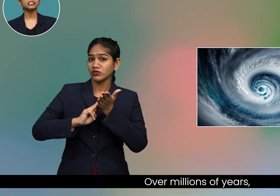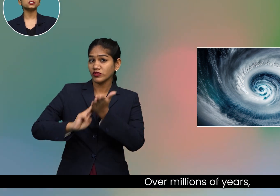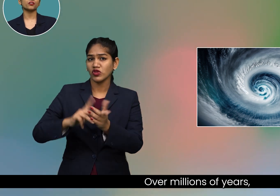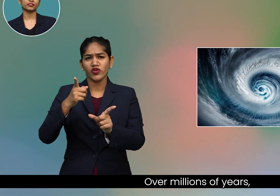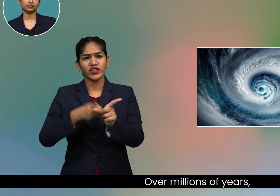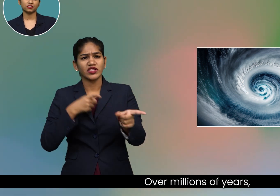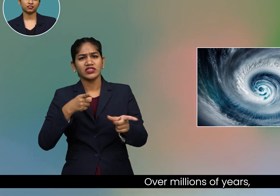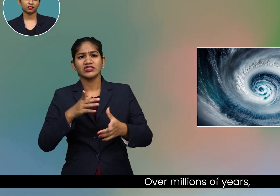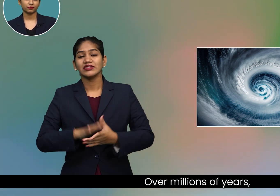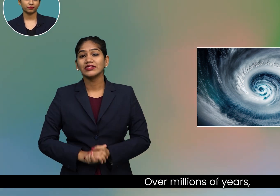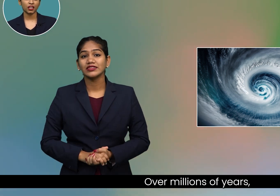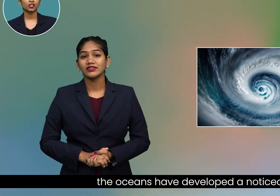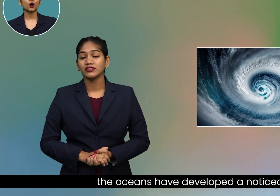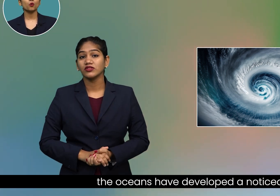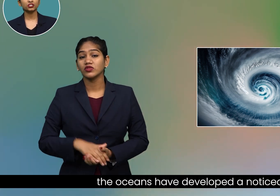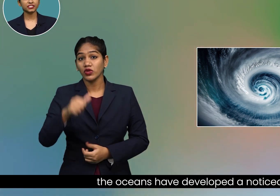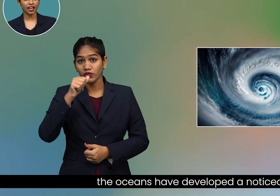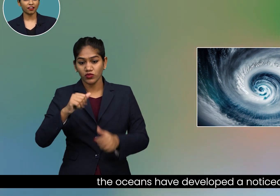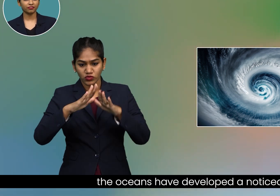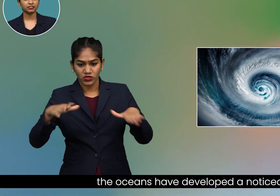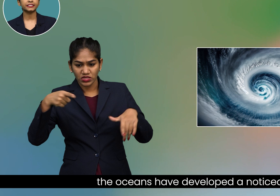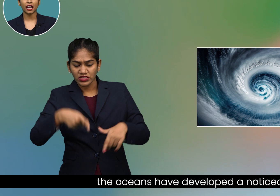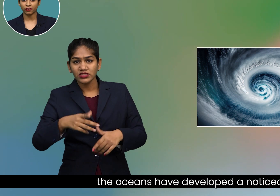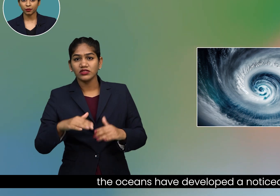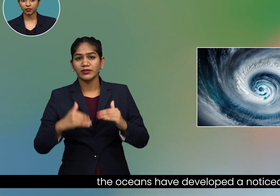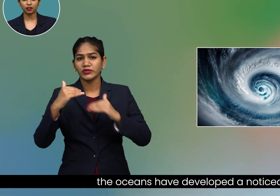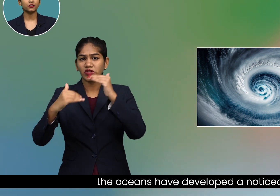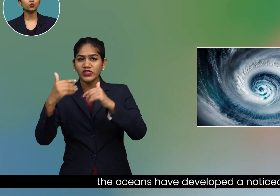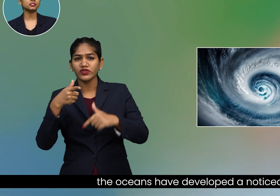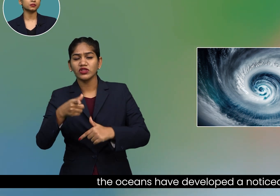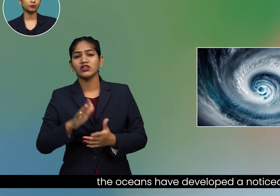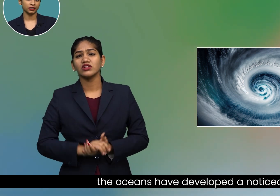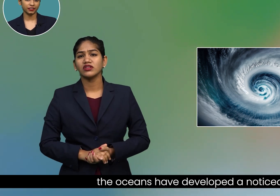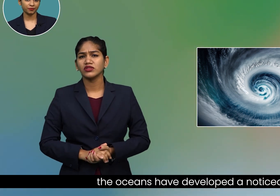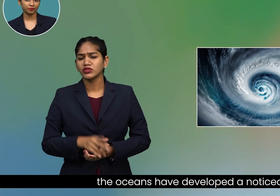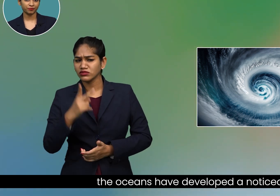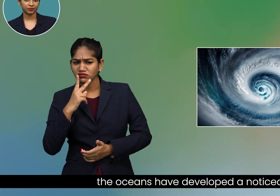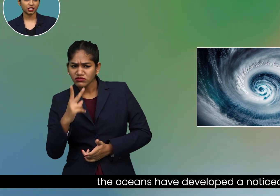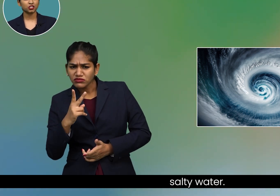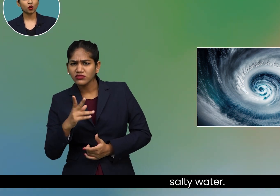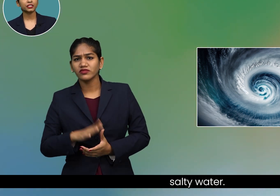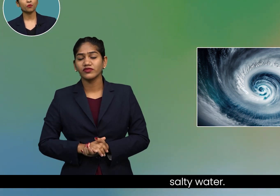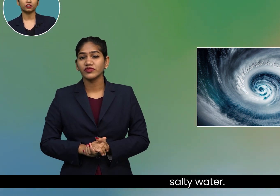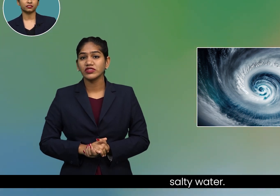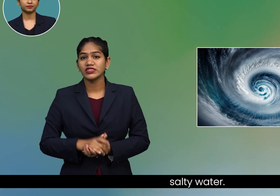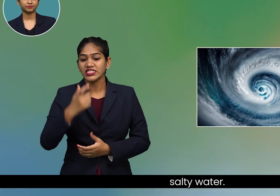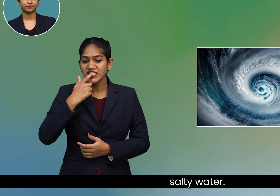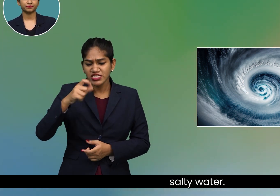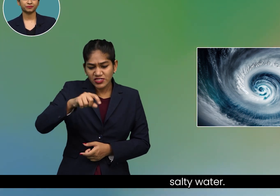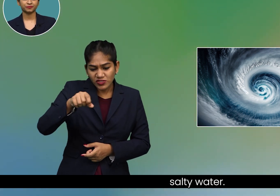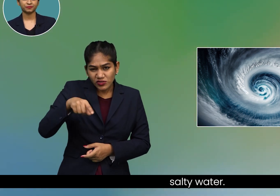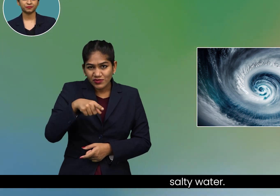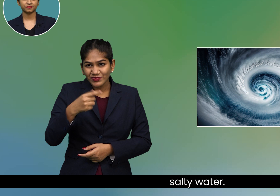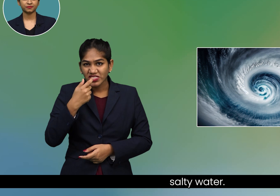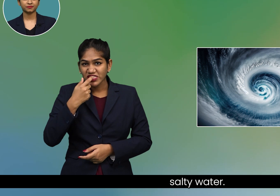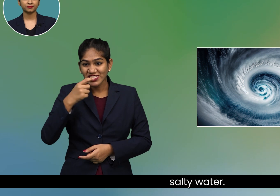Over millions of years, the oceans have developed a noticeably salty water.